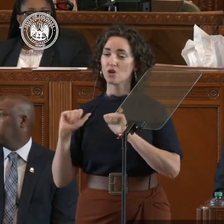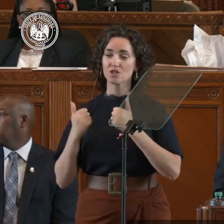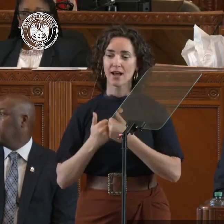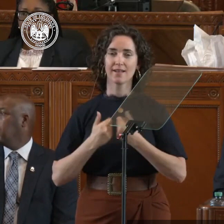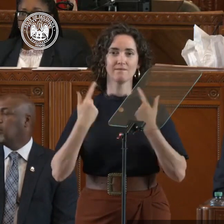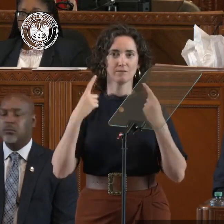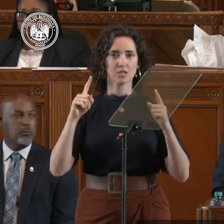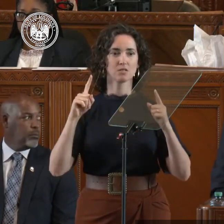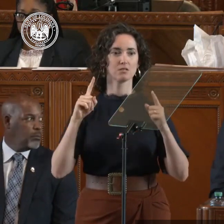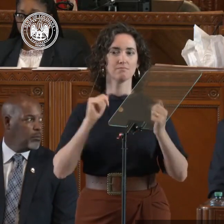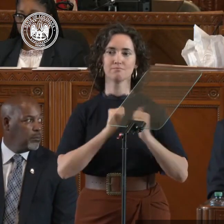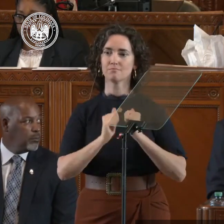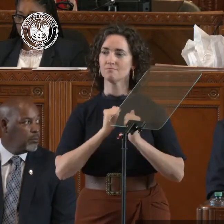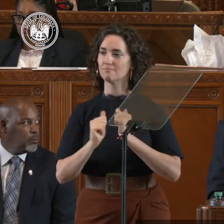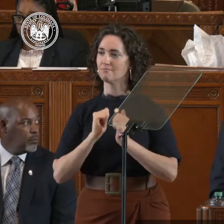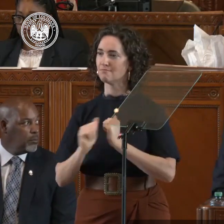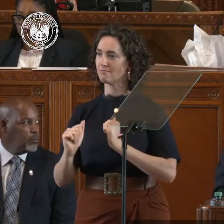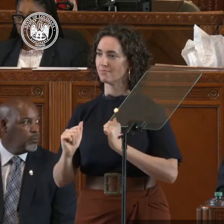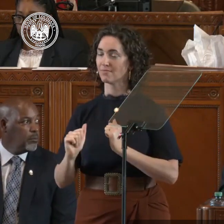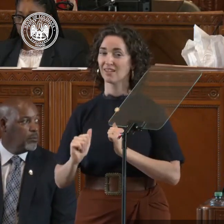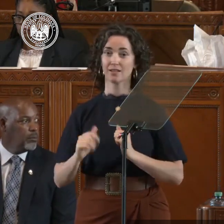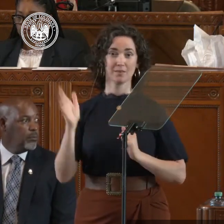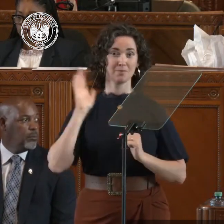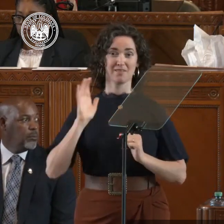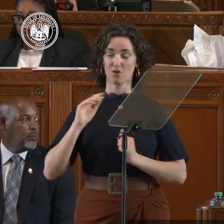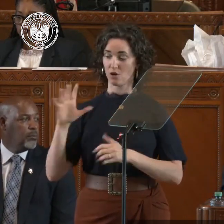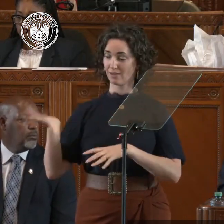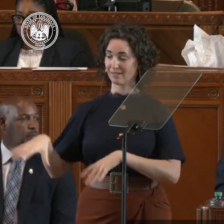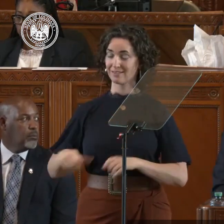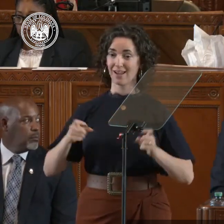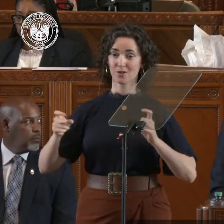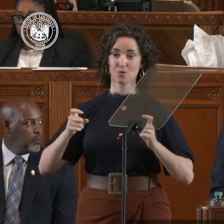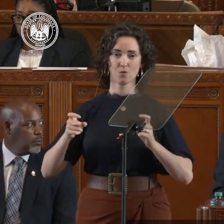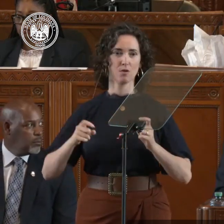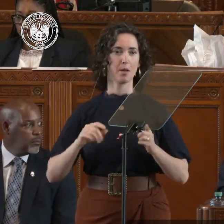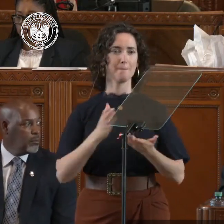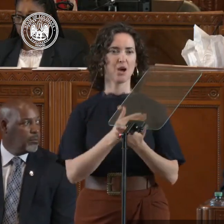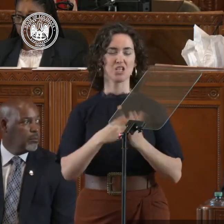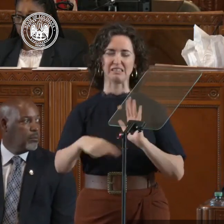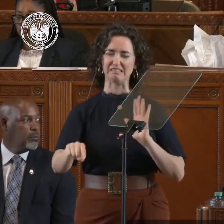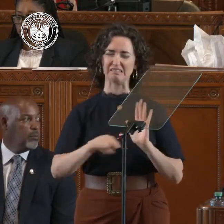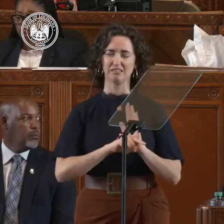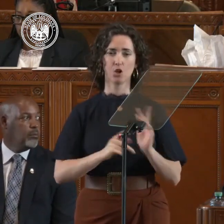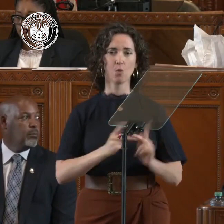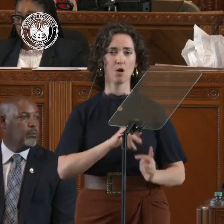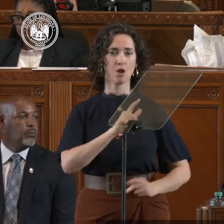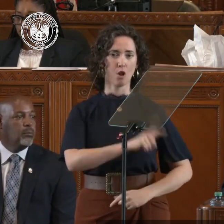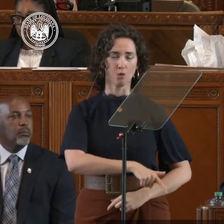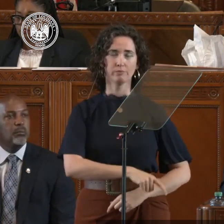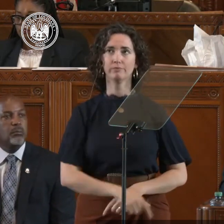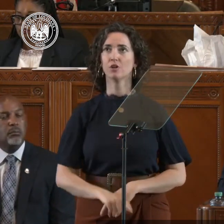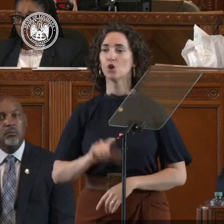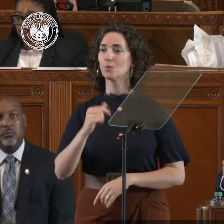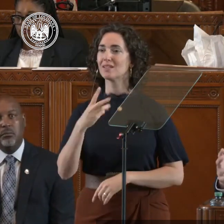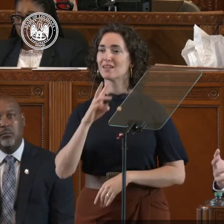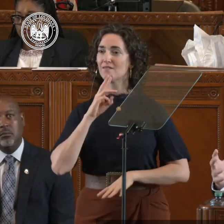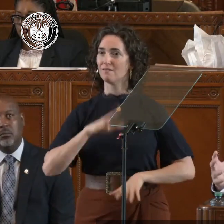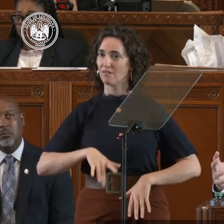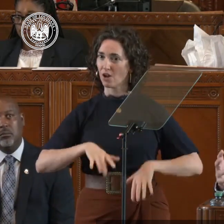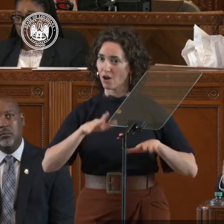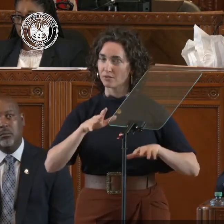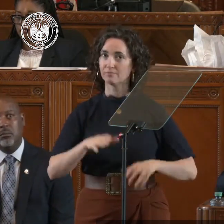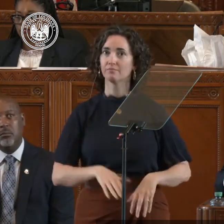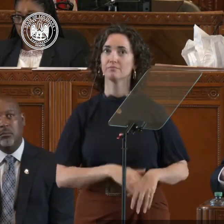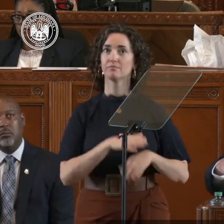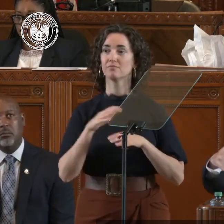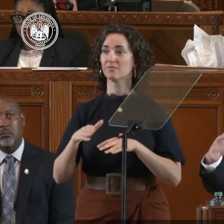challenge. From the record budget deficit we inherited to the floods of 2016, to the national reckoning